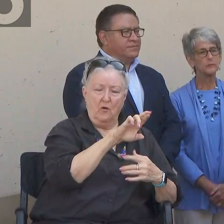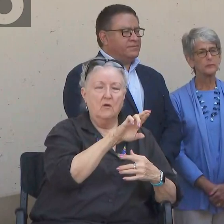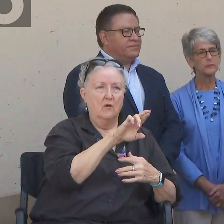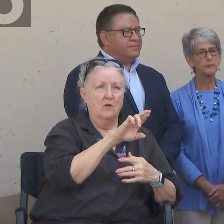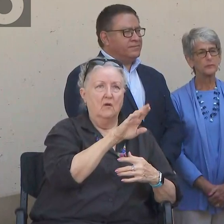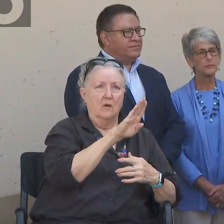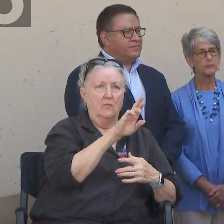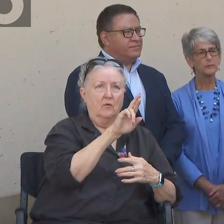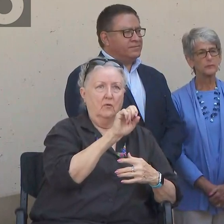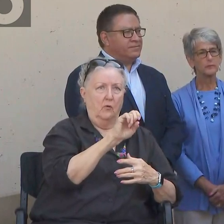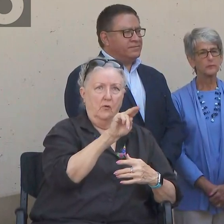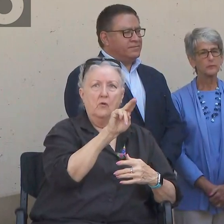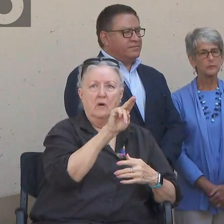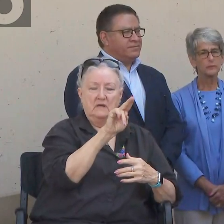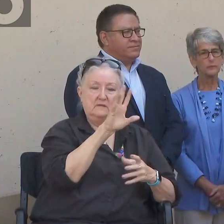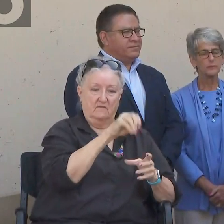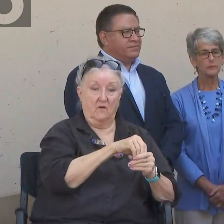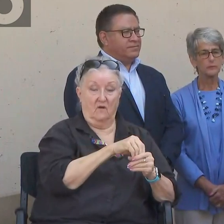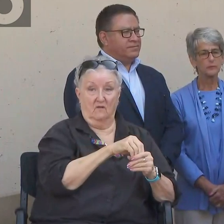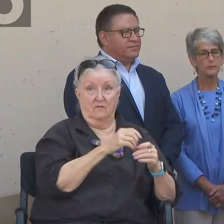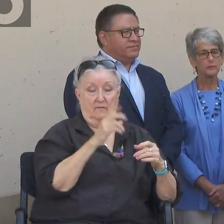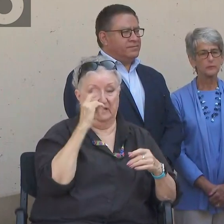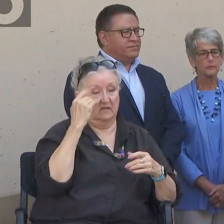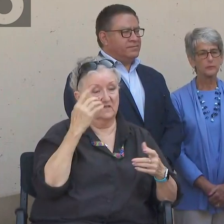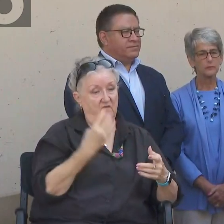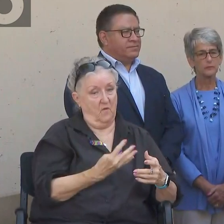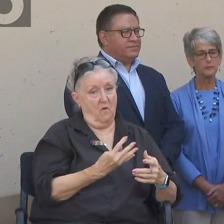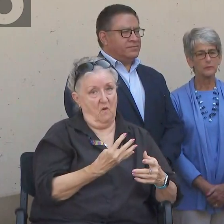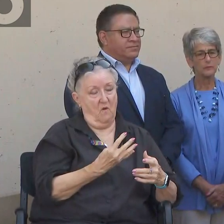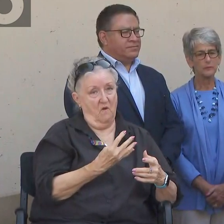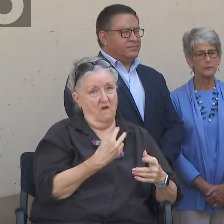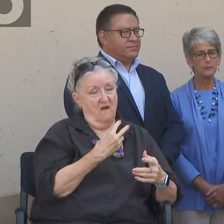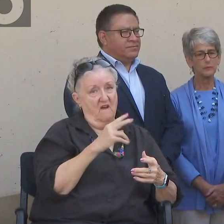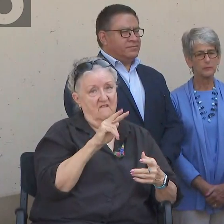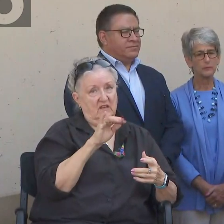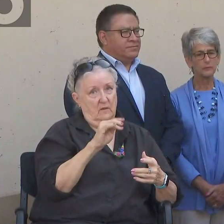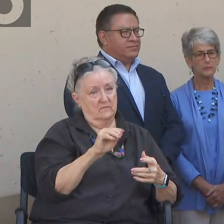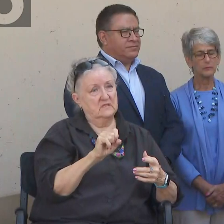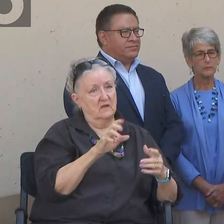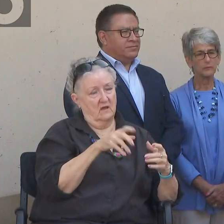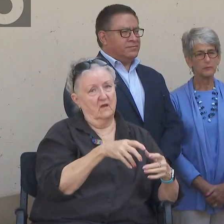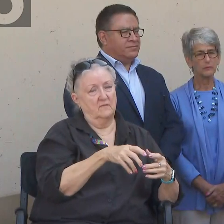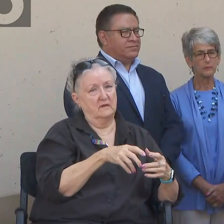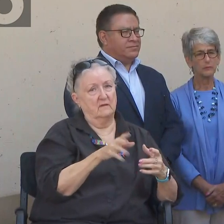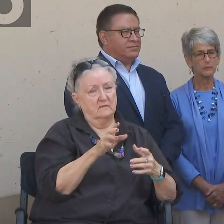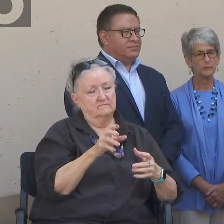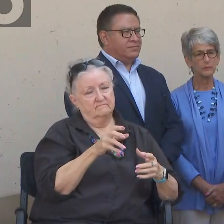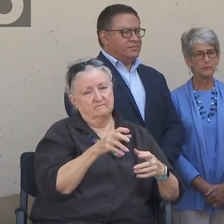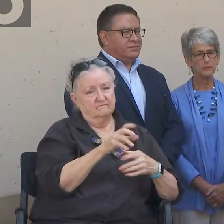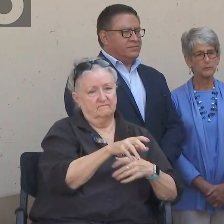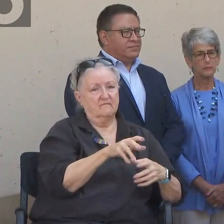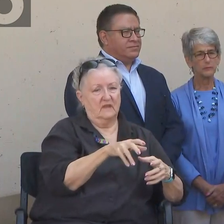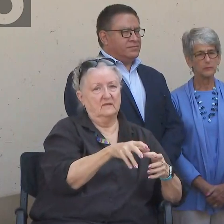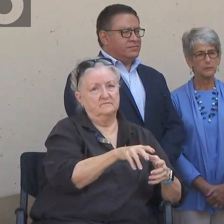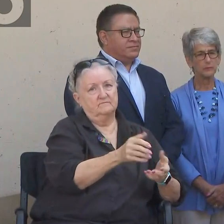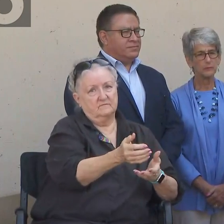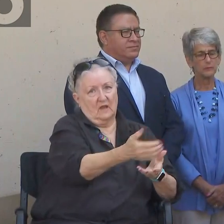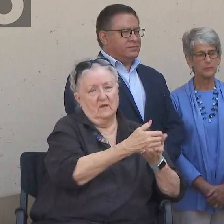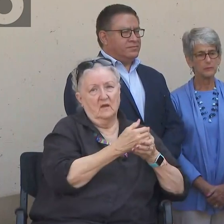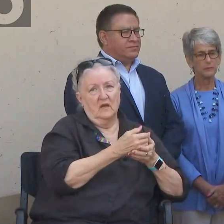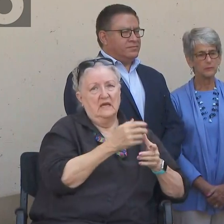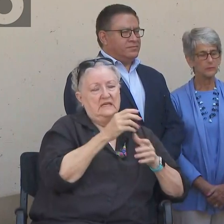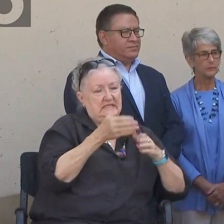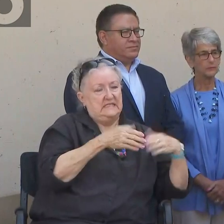in this event because 4 victims have been recovered thus far as